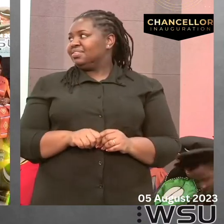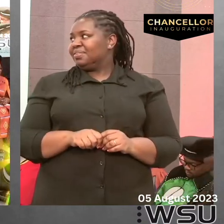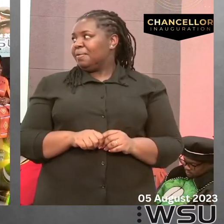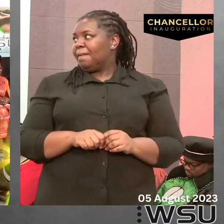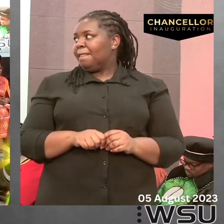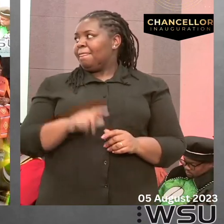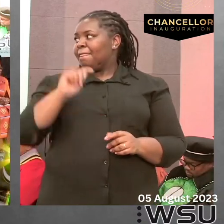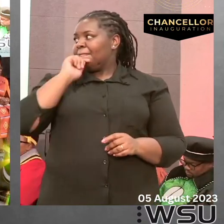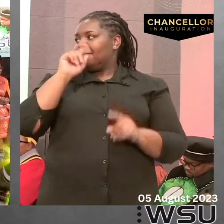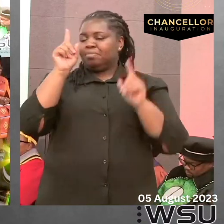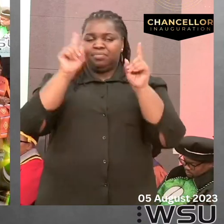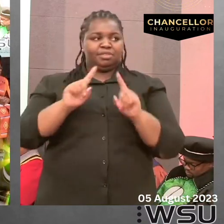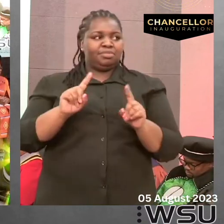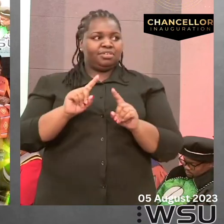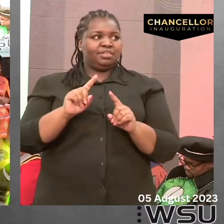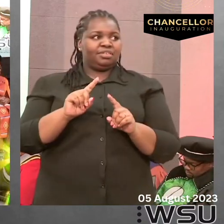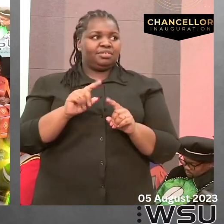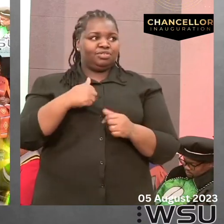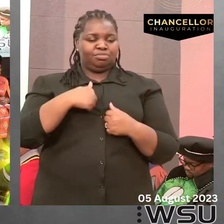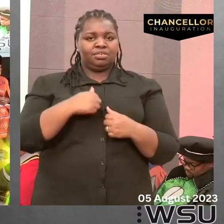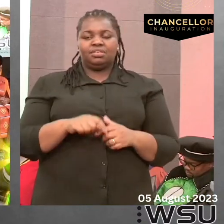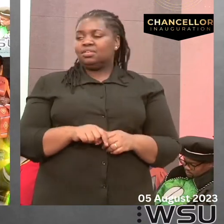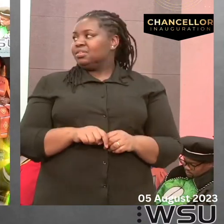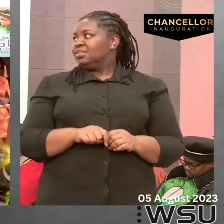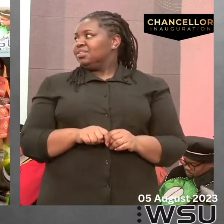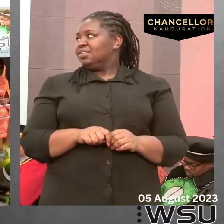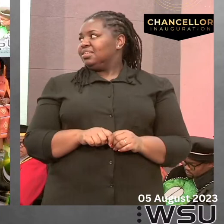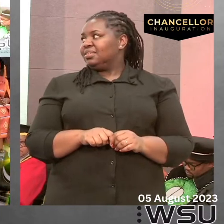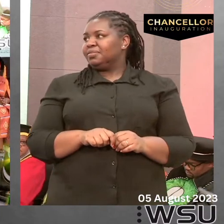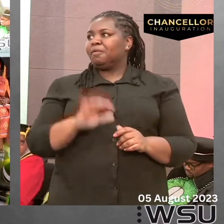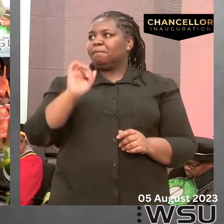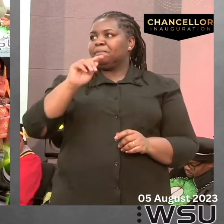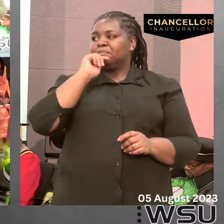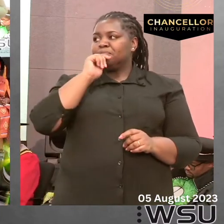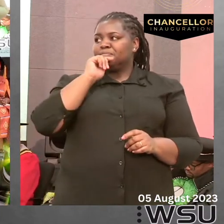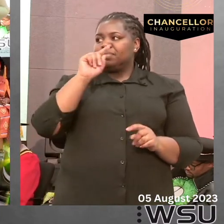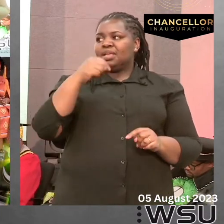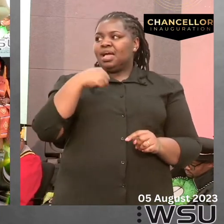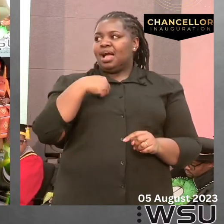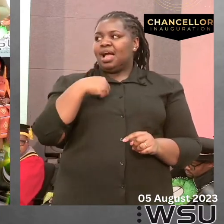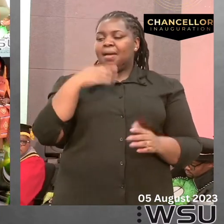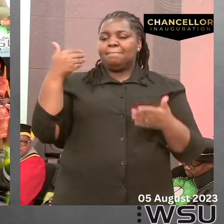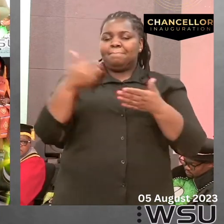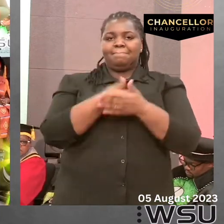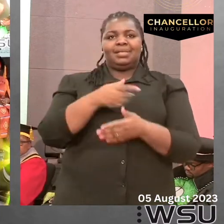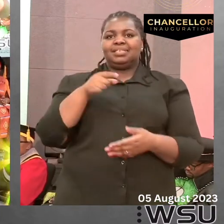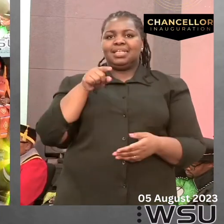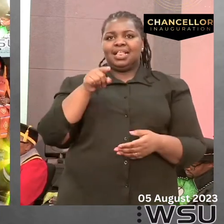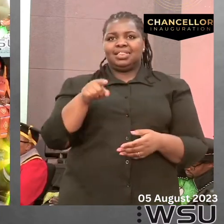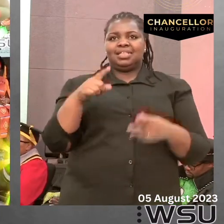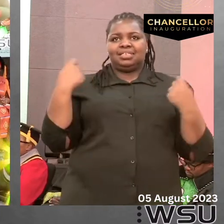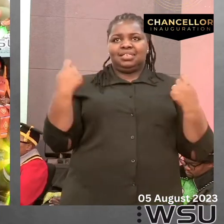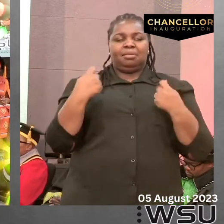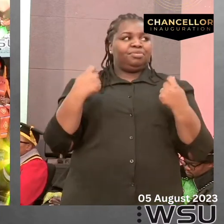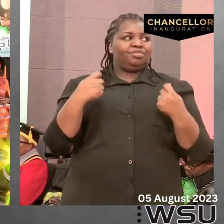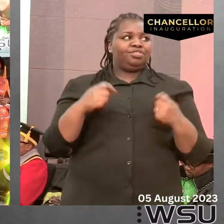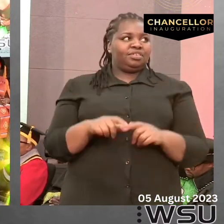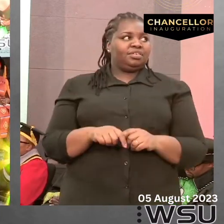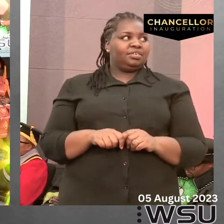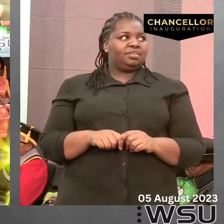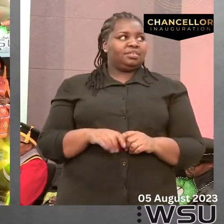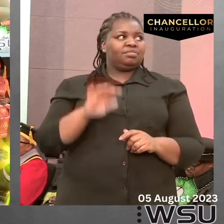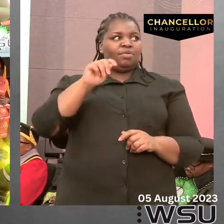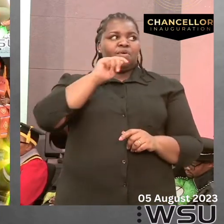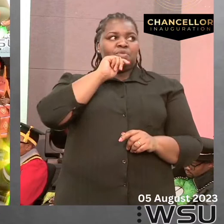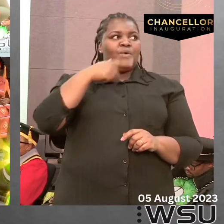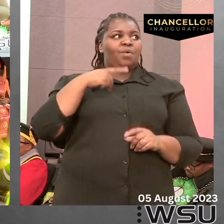it's very special to me. It's really, I could not have missed this occasion for anything else. You know, it was